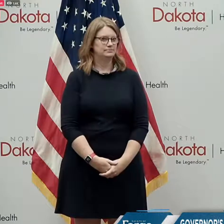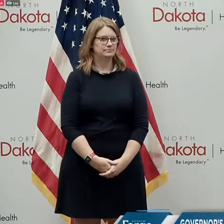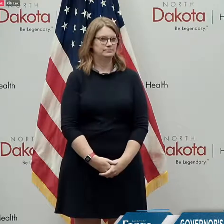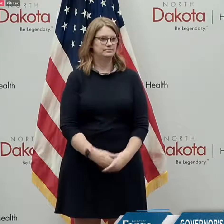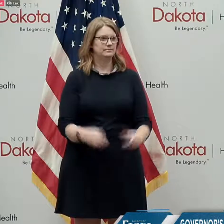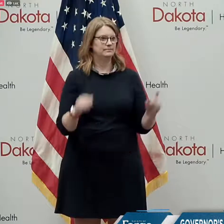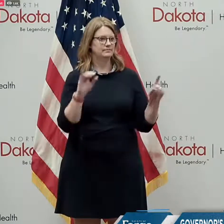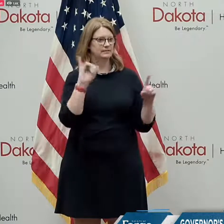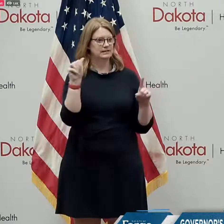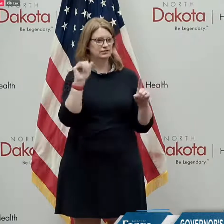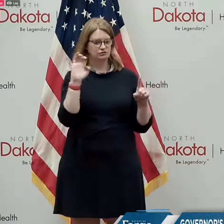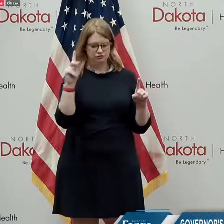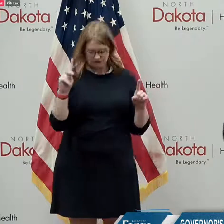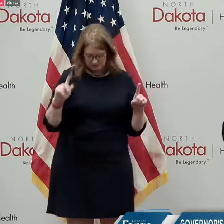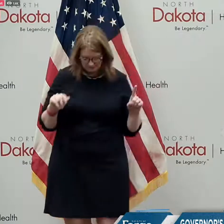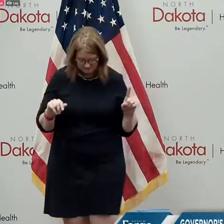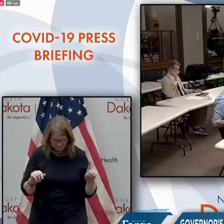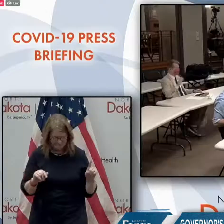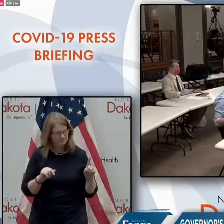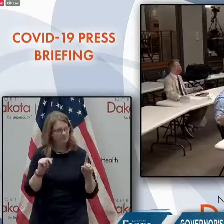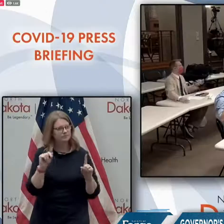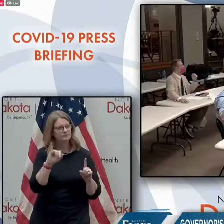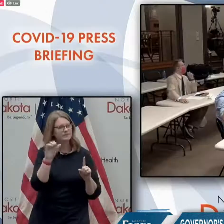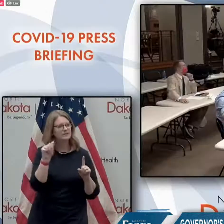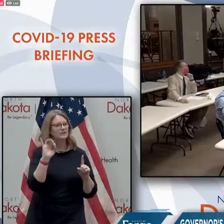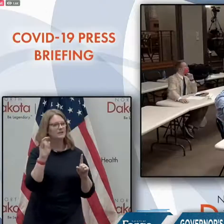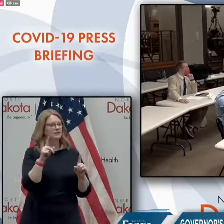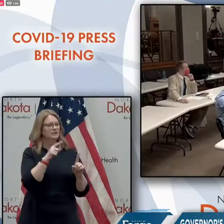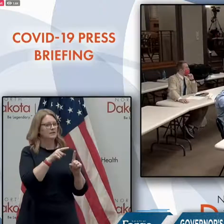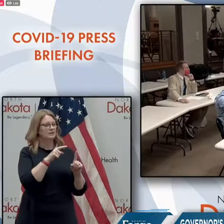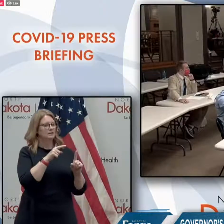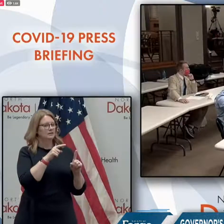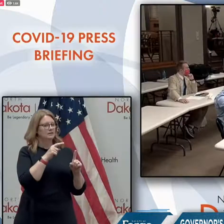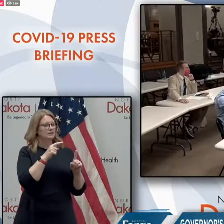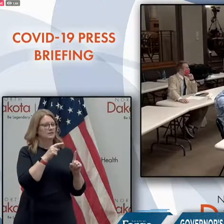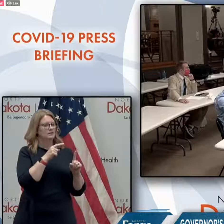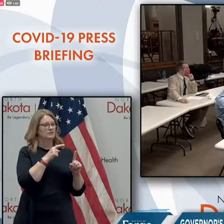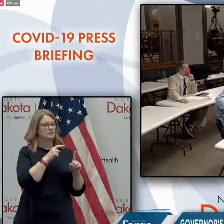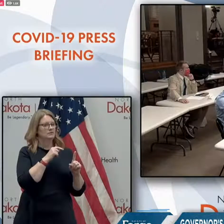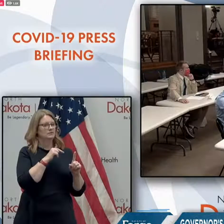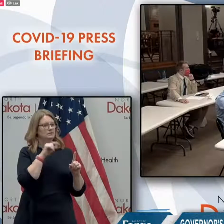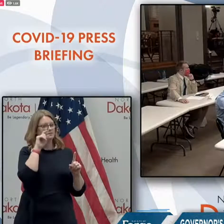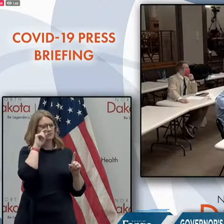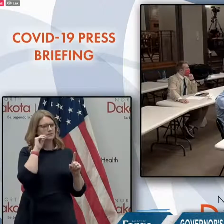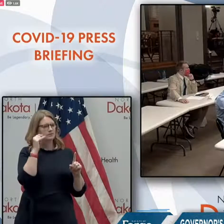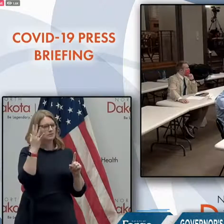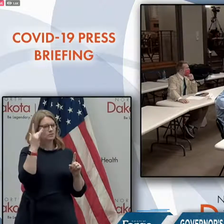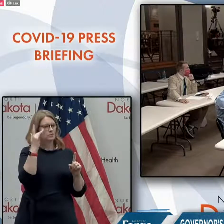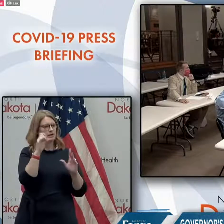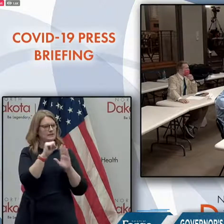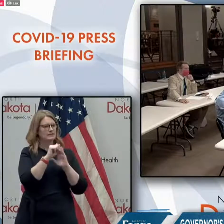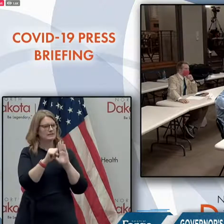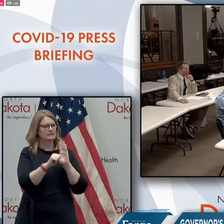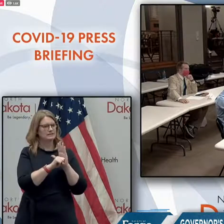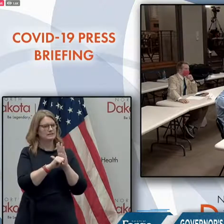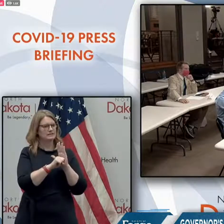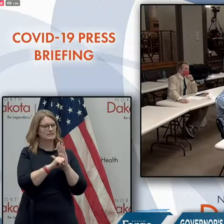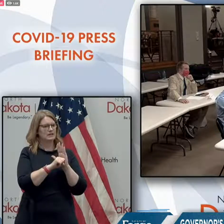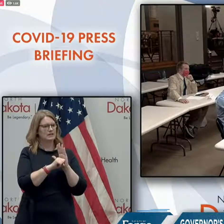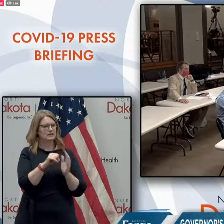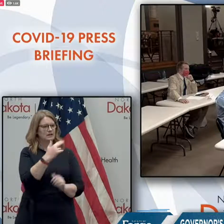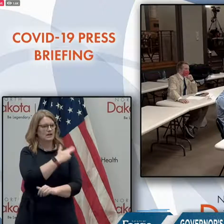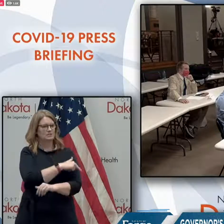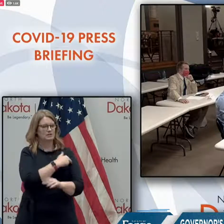Who's going with Jack first? Why is the statewide hospitalization number considered public information, but